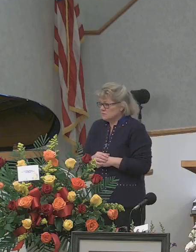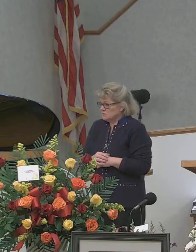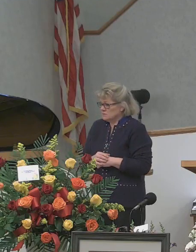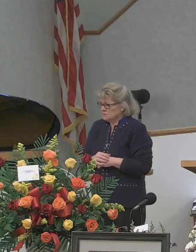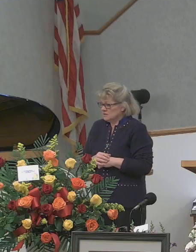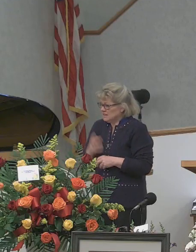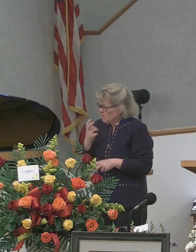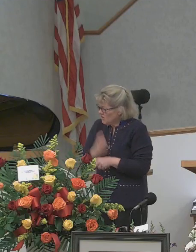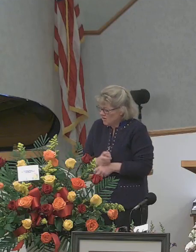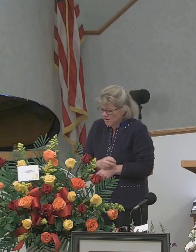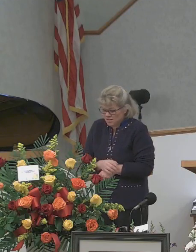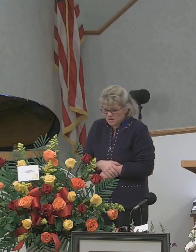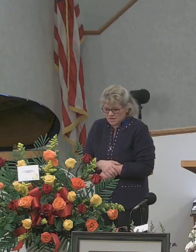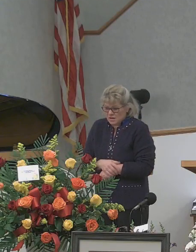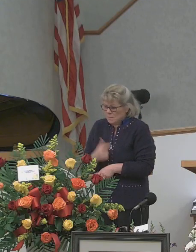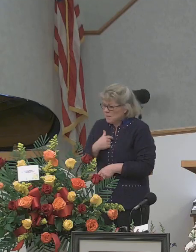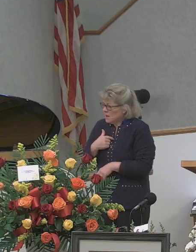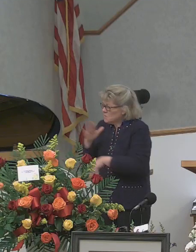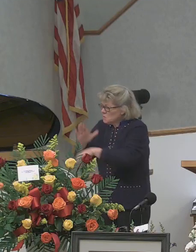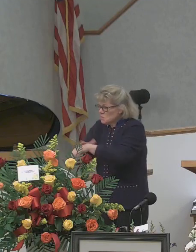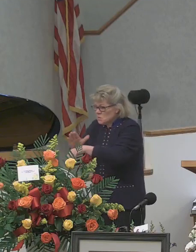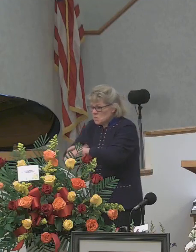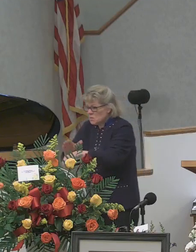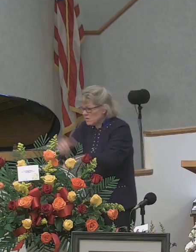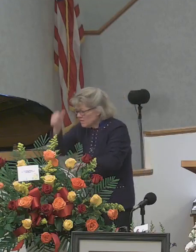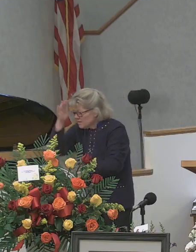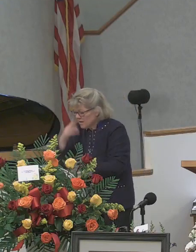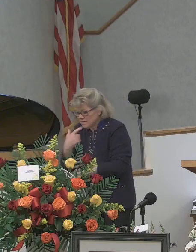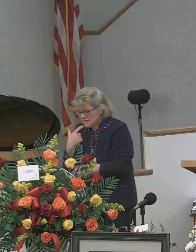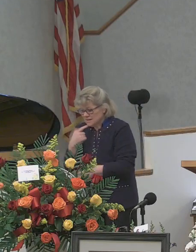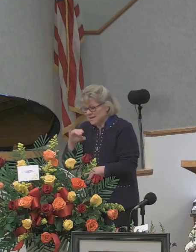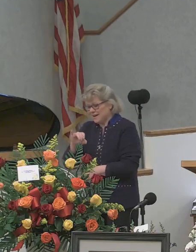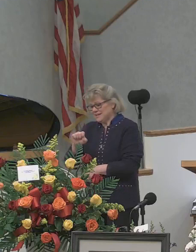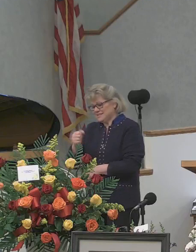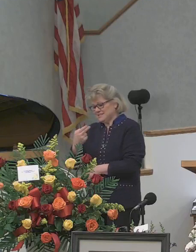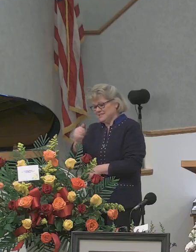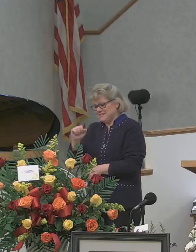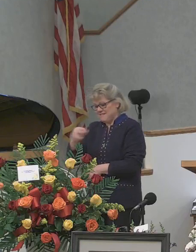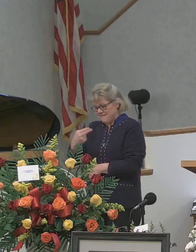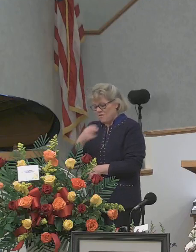This is hard, but I offer a warning given by God through the prophet Isaiah.